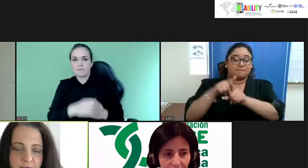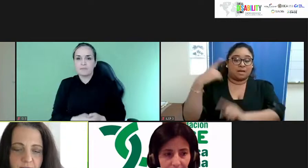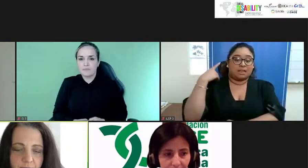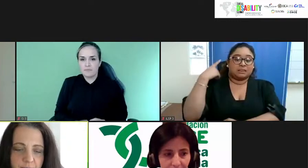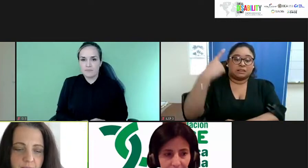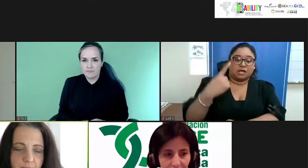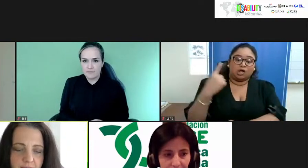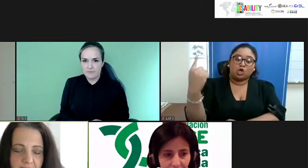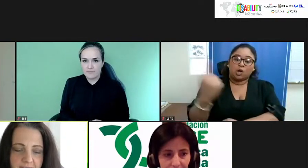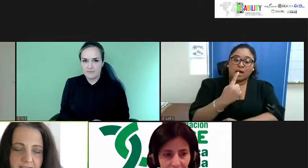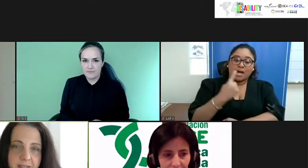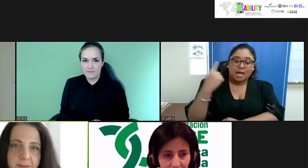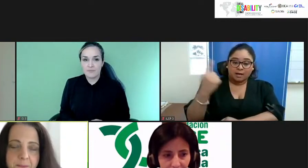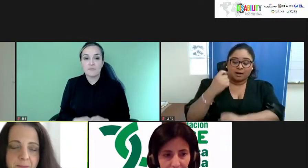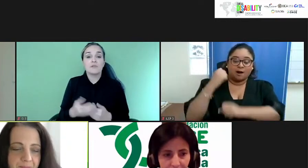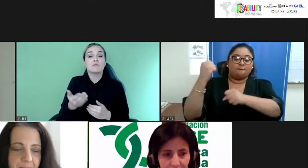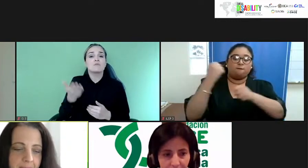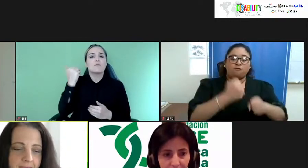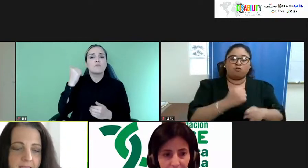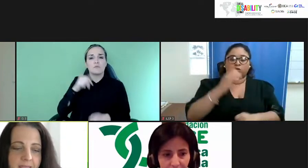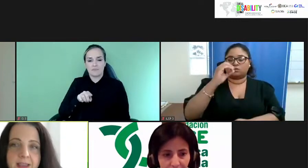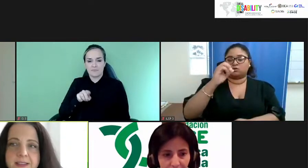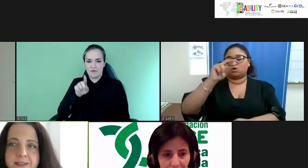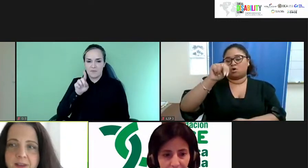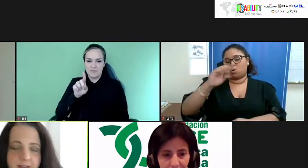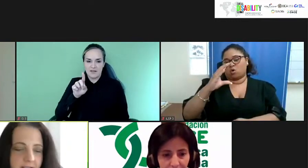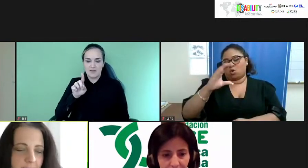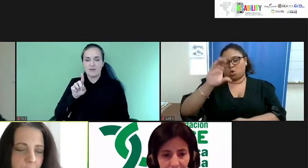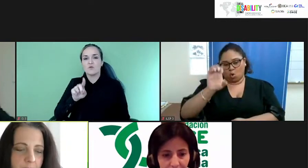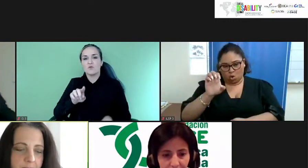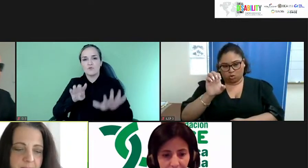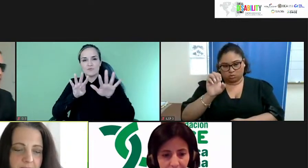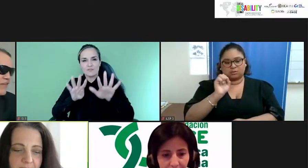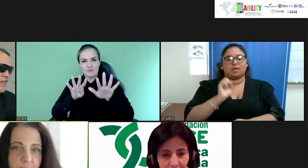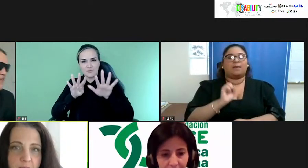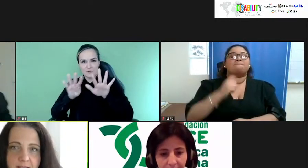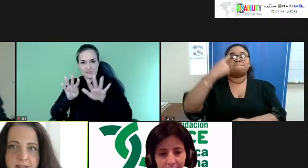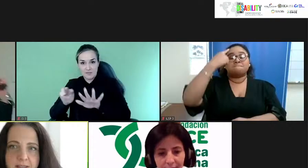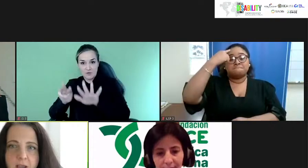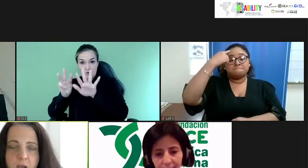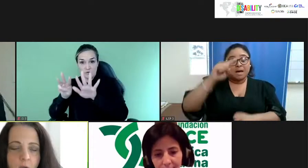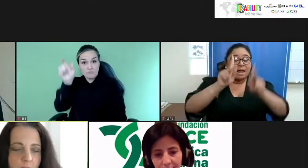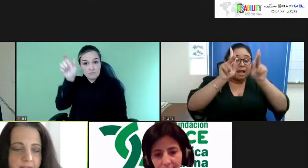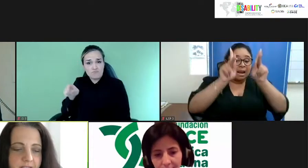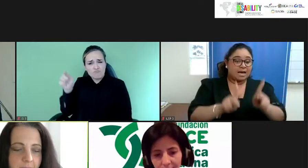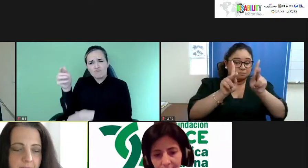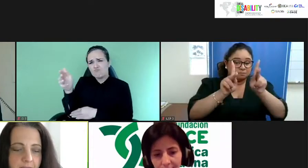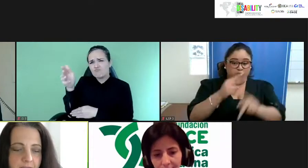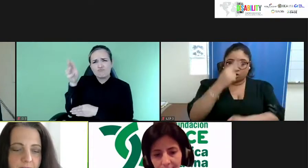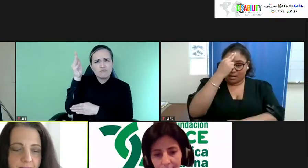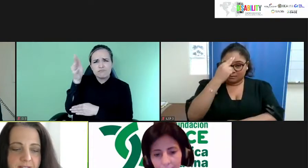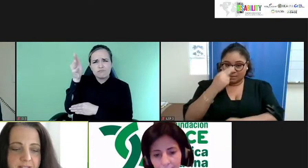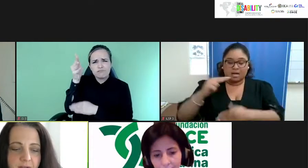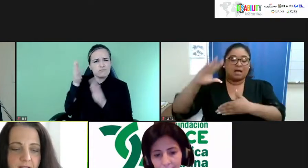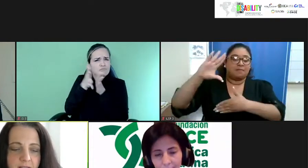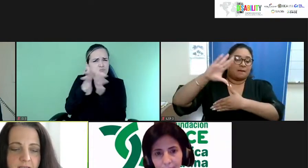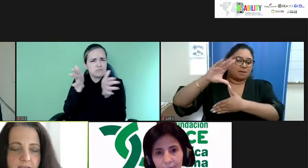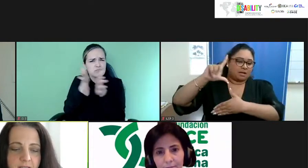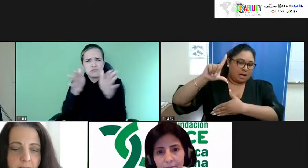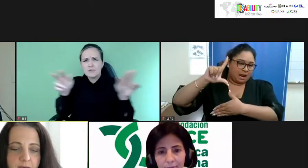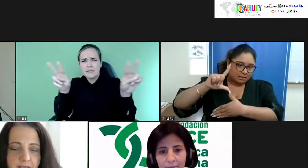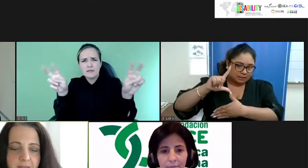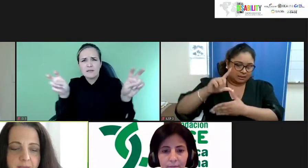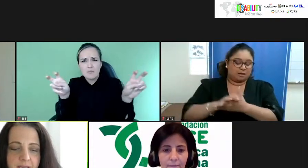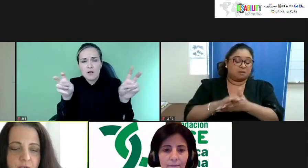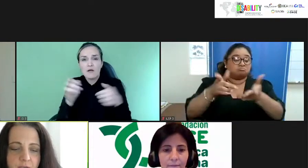since january 2019. estefania will be speaking to us on the topic of strengthening